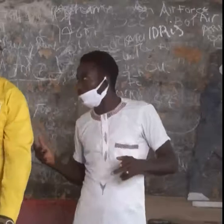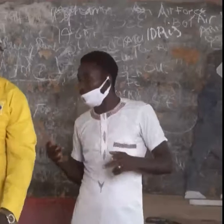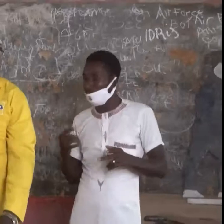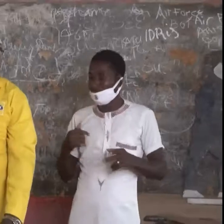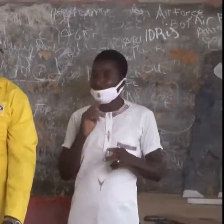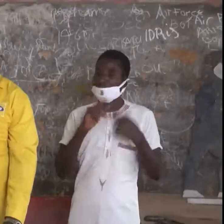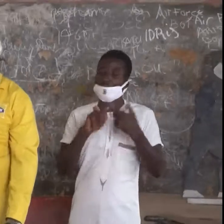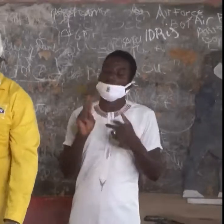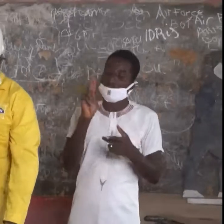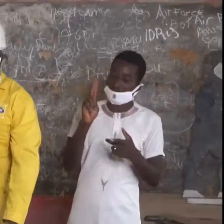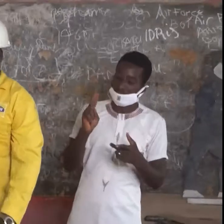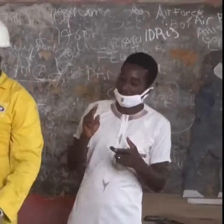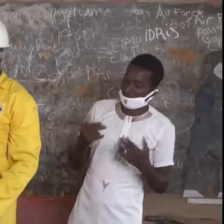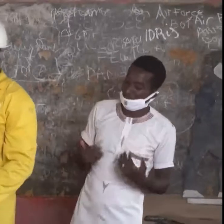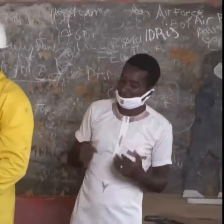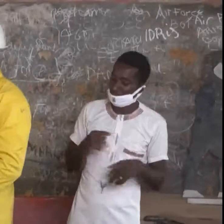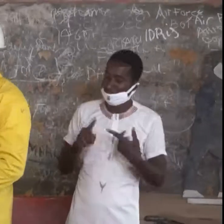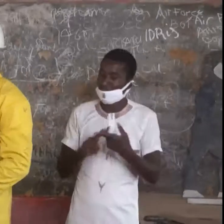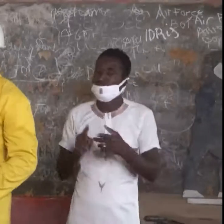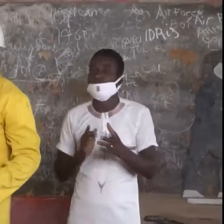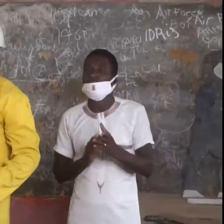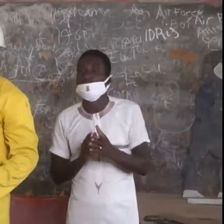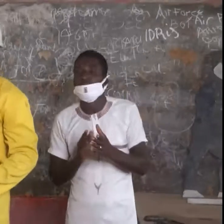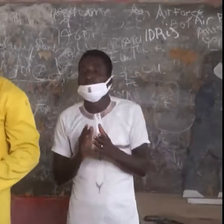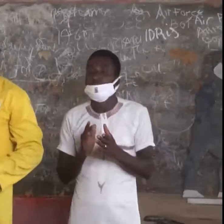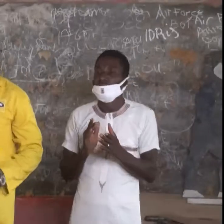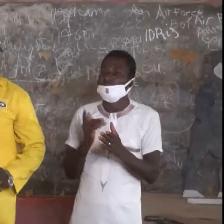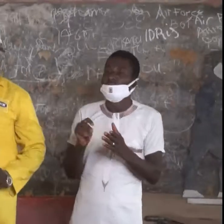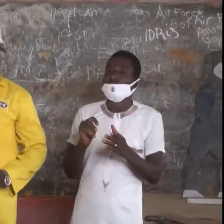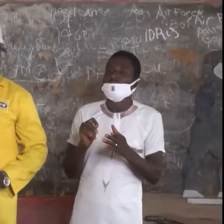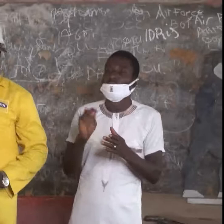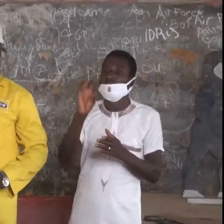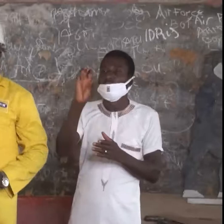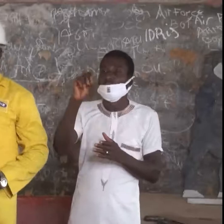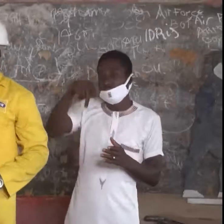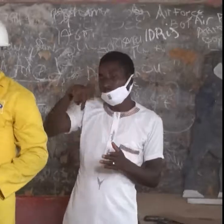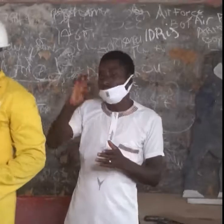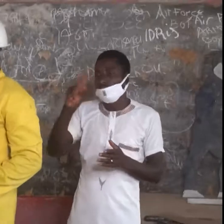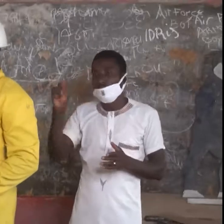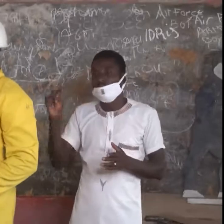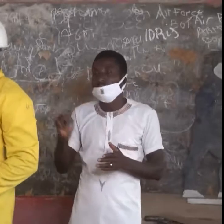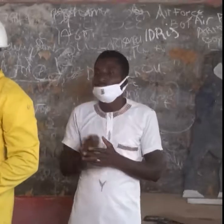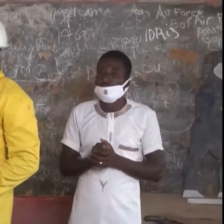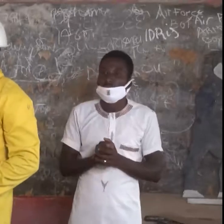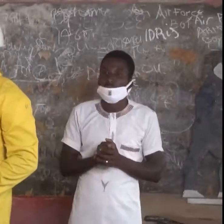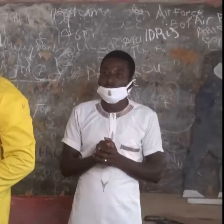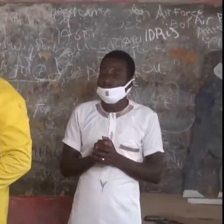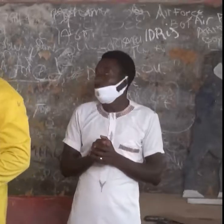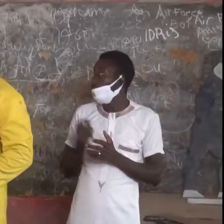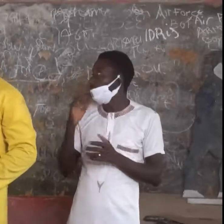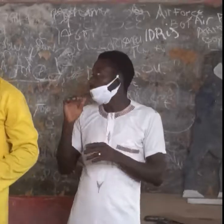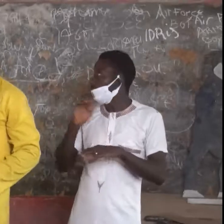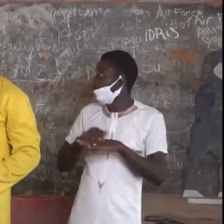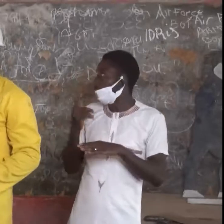plate of 3 millimeter. Now we are going straight to the operations. The operations are